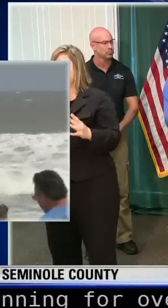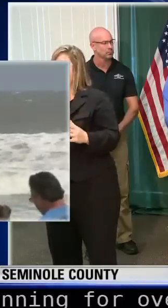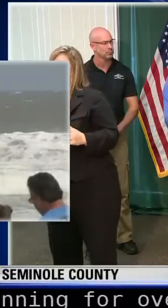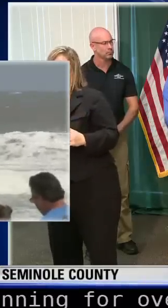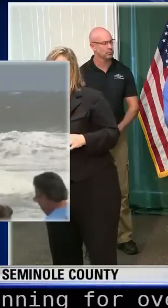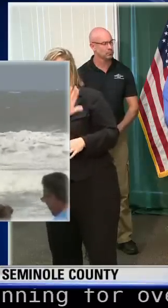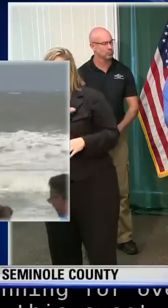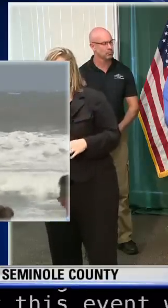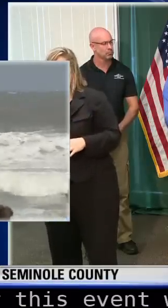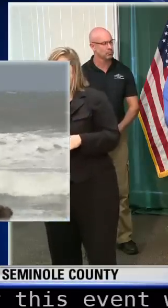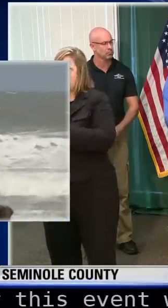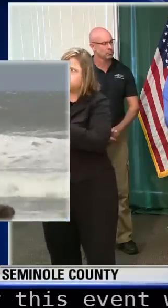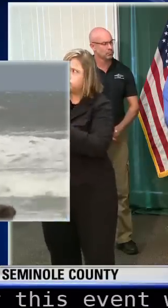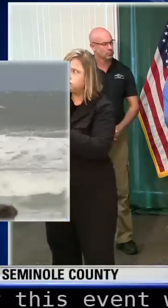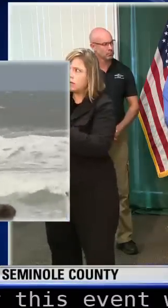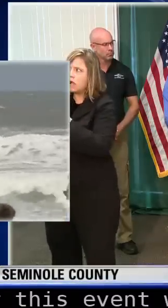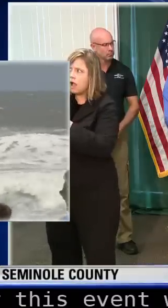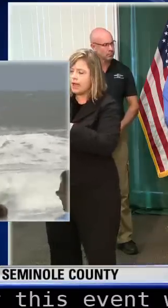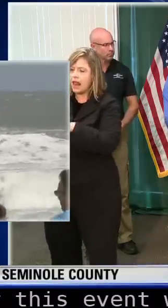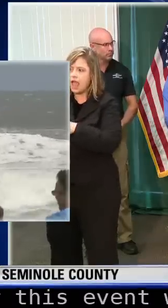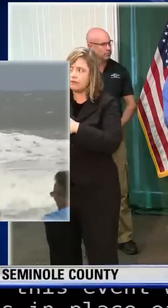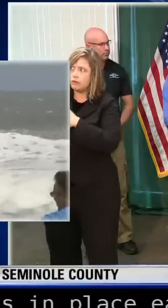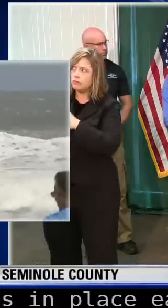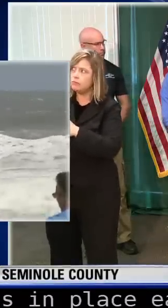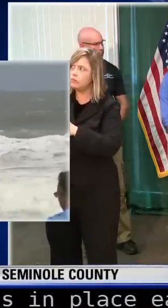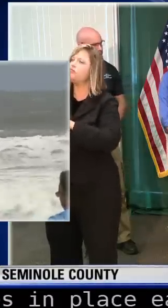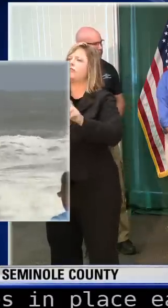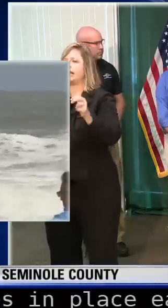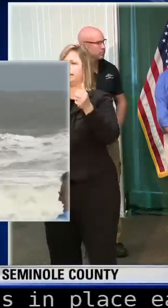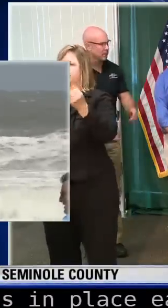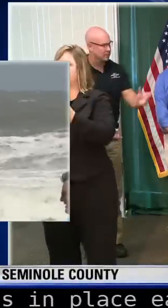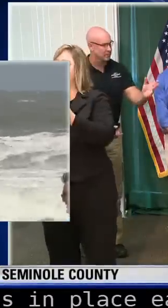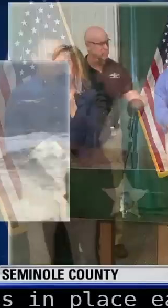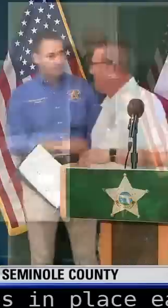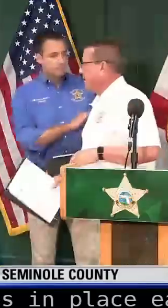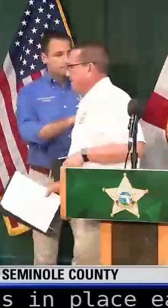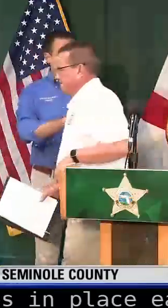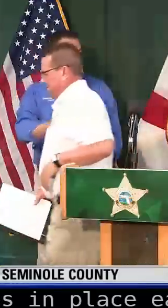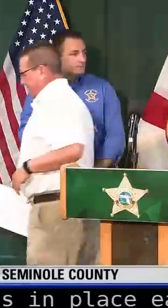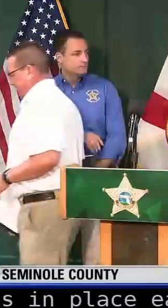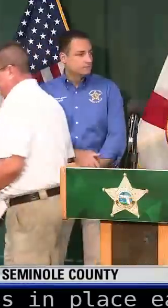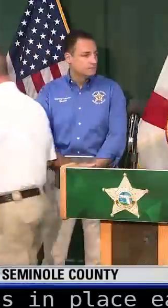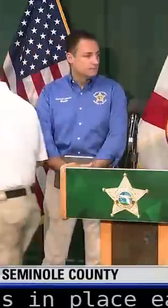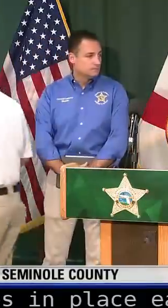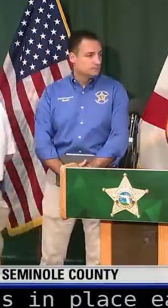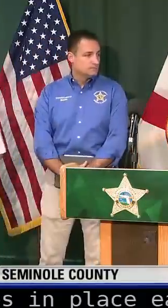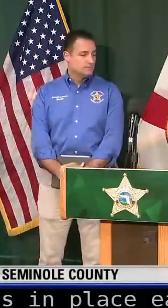meet the need during the storm and after the storm. Thank you. Be safe.